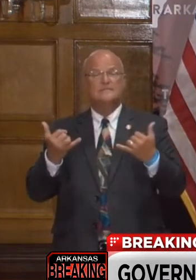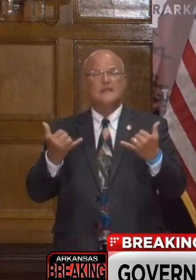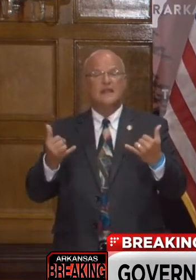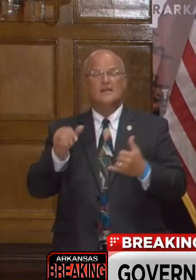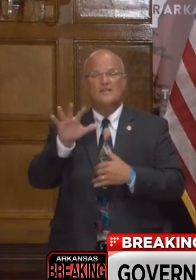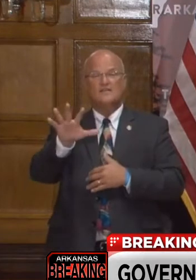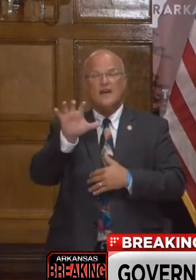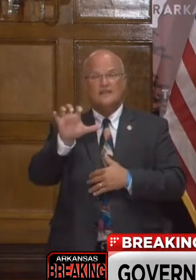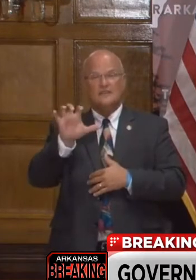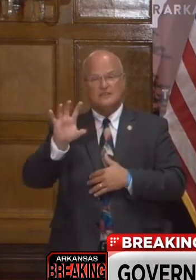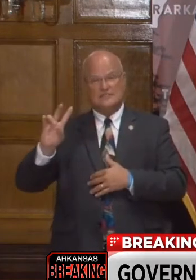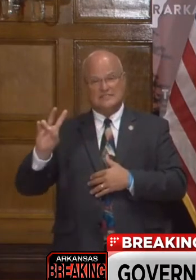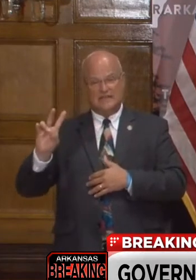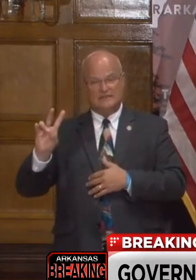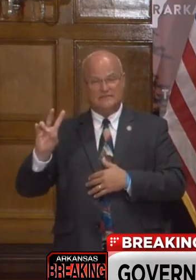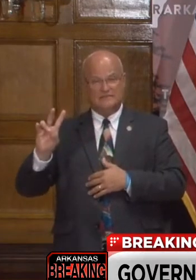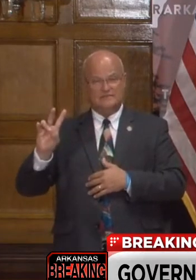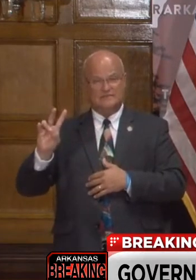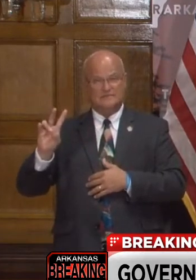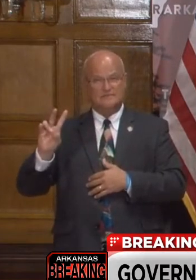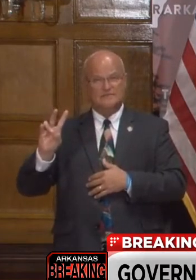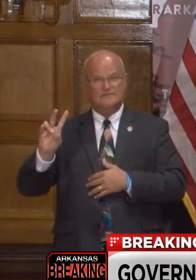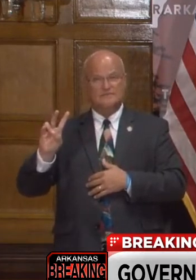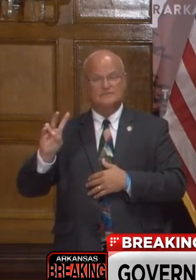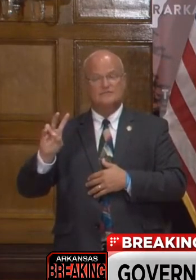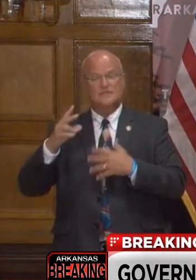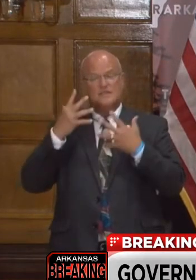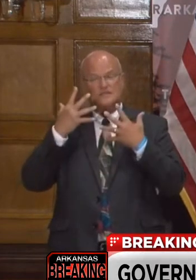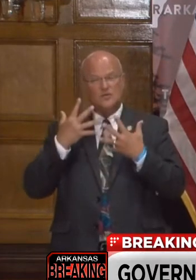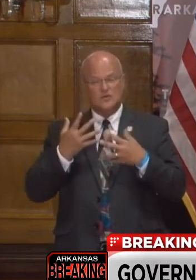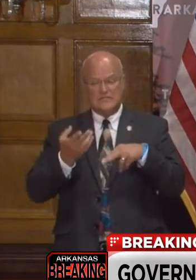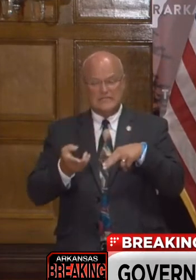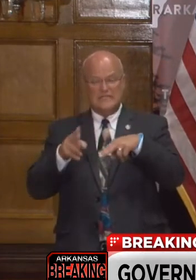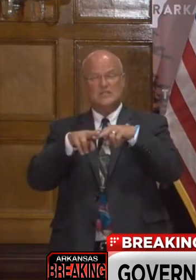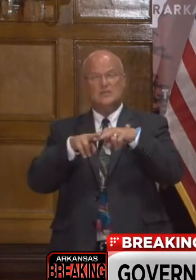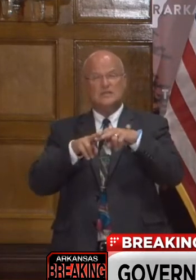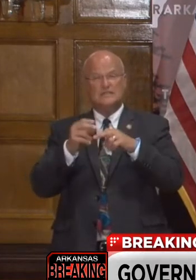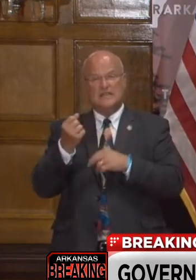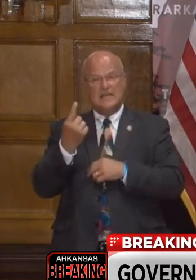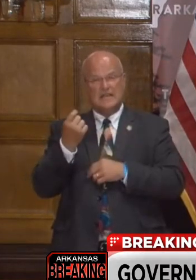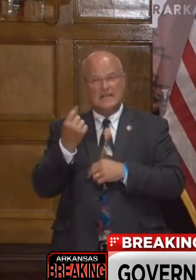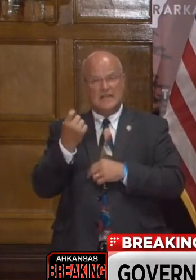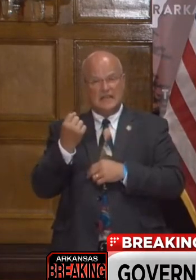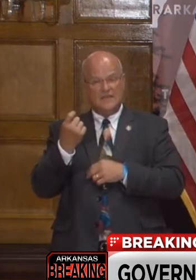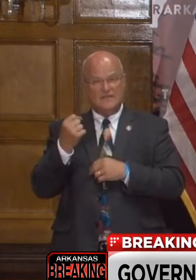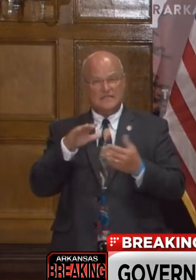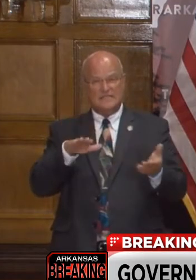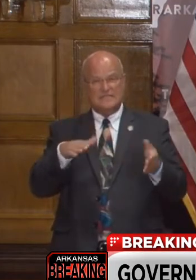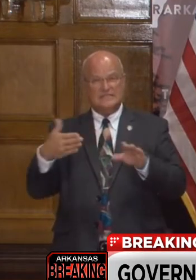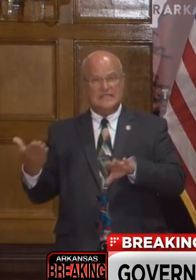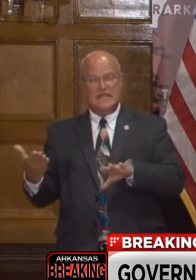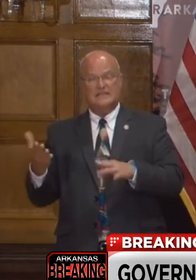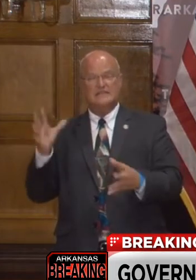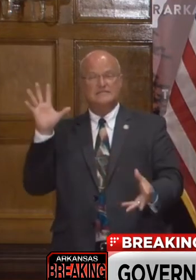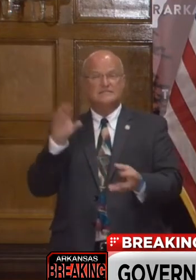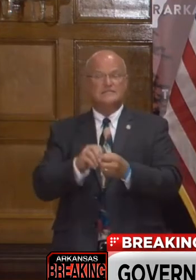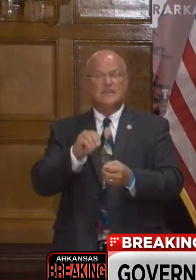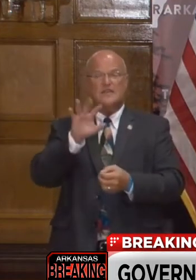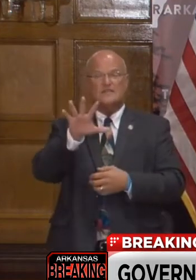to 507. We do have, unfortunately, an increase of 11 deaths. That brings